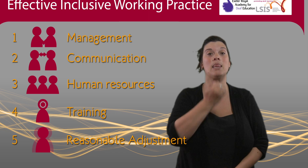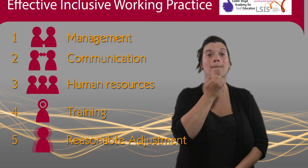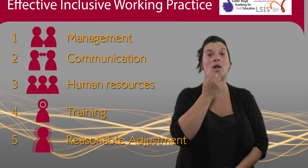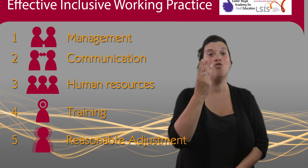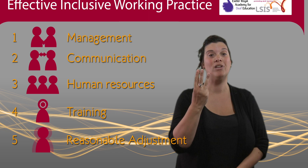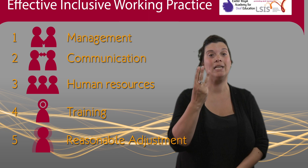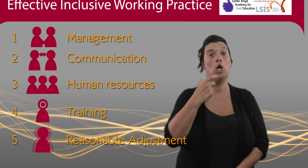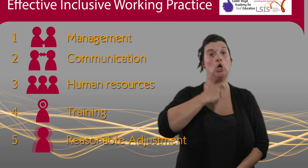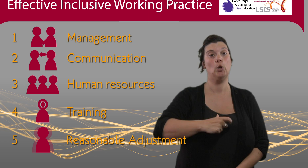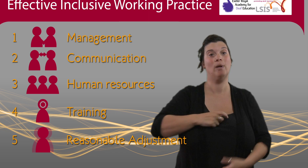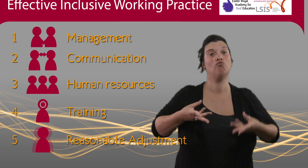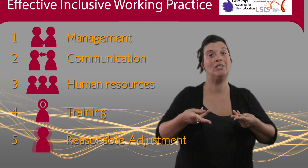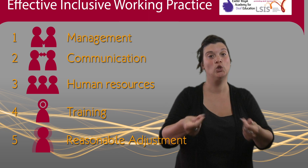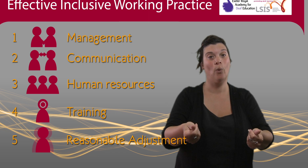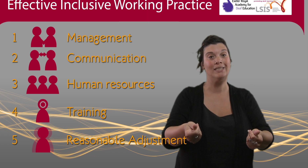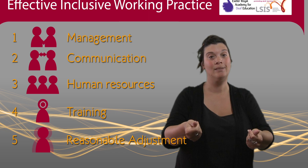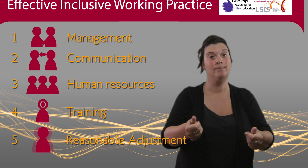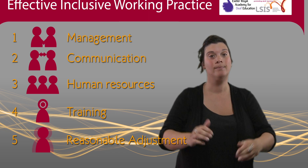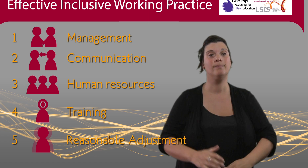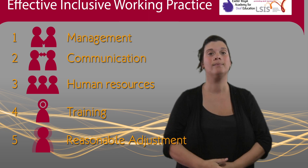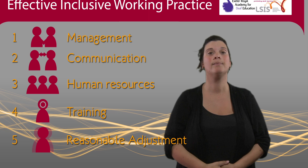number 3, human resources;